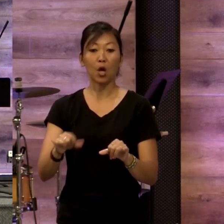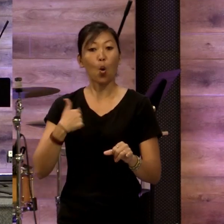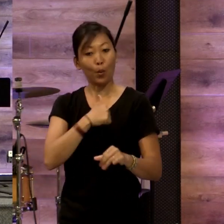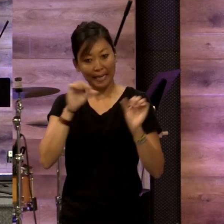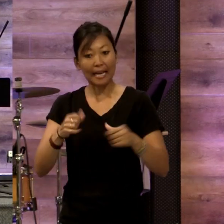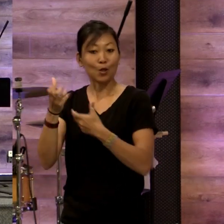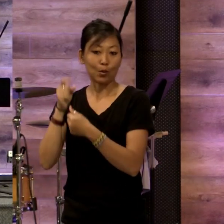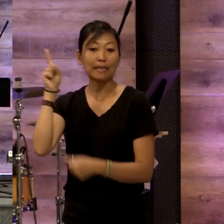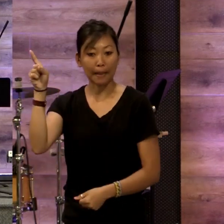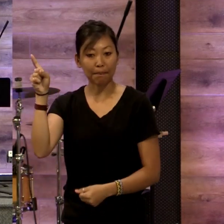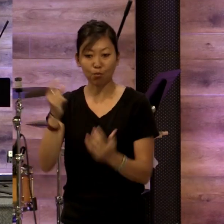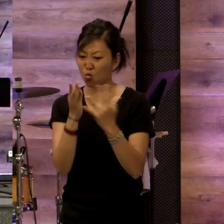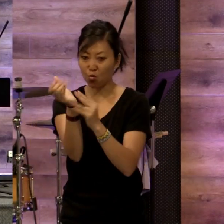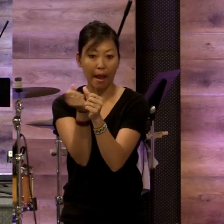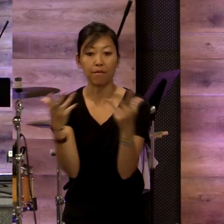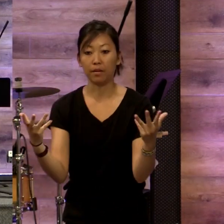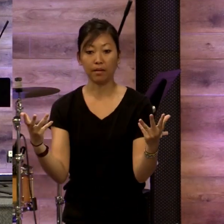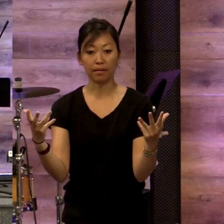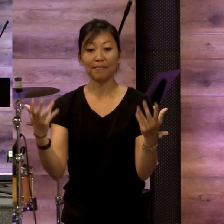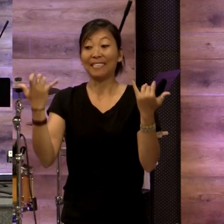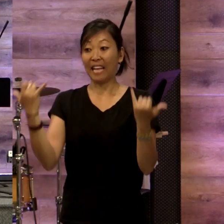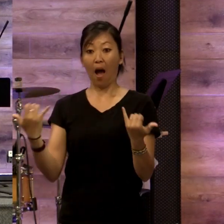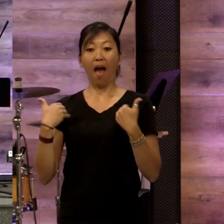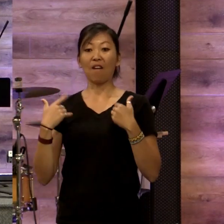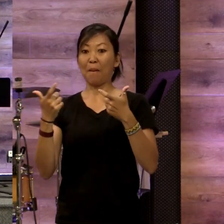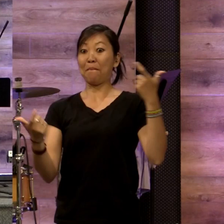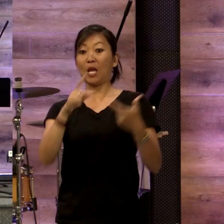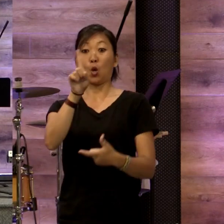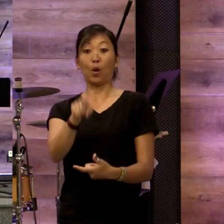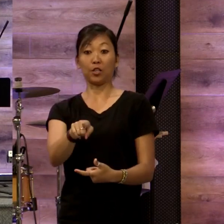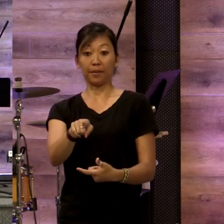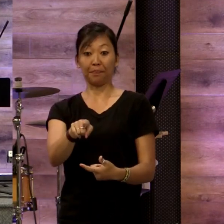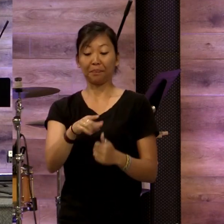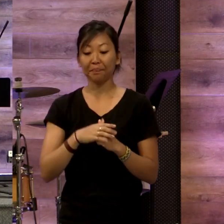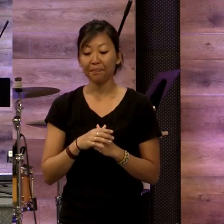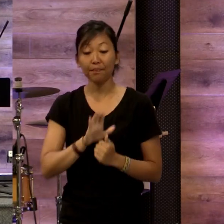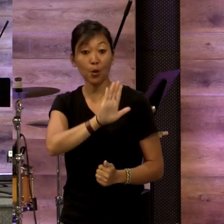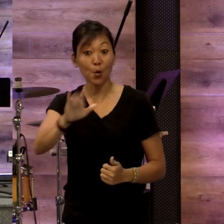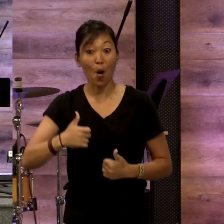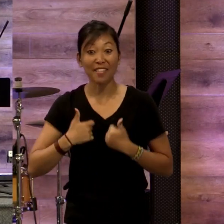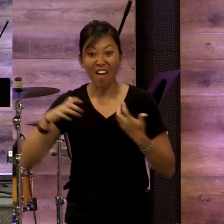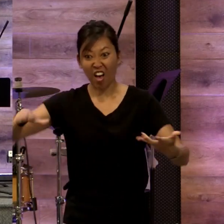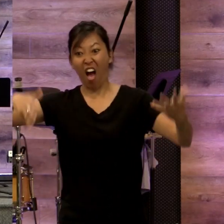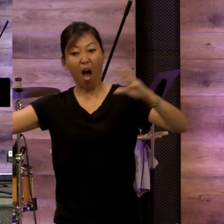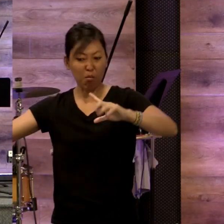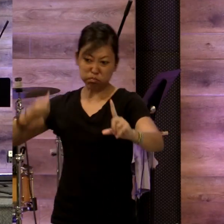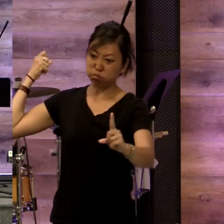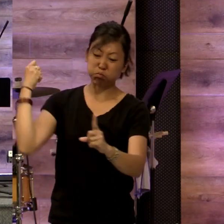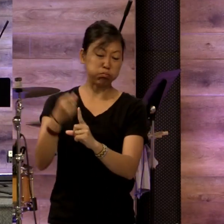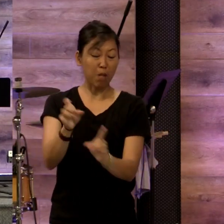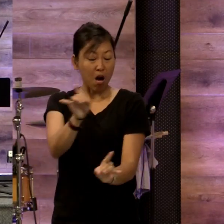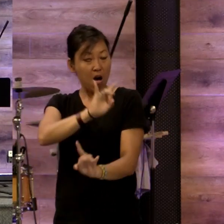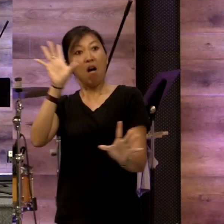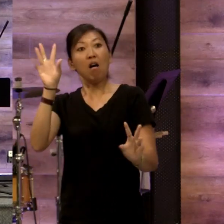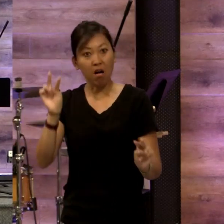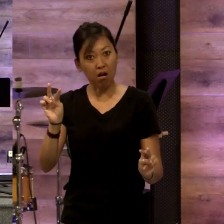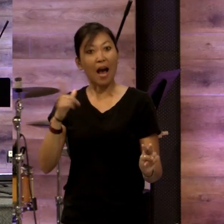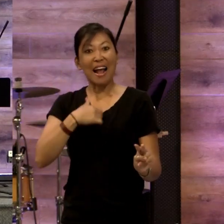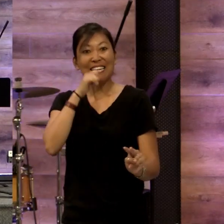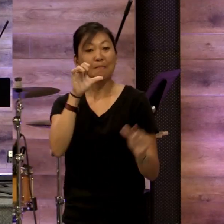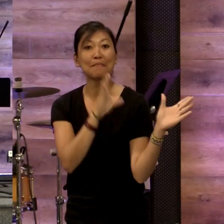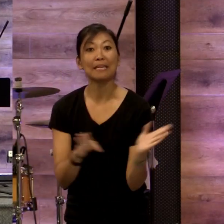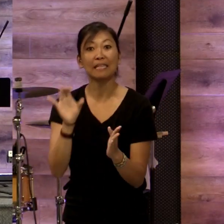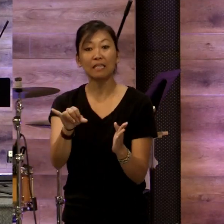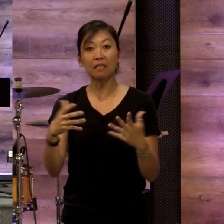want you to wrestle with today is that when life feels out of control, when things don't go the way that you had planned them to